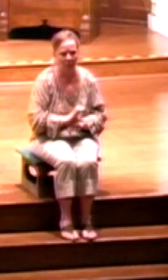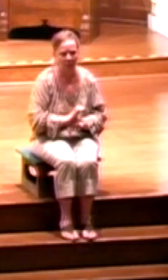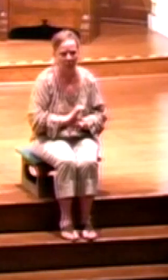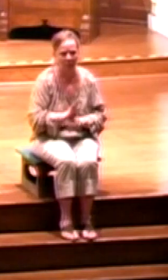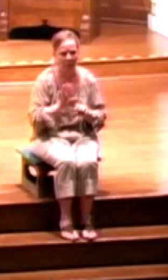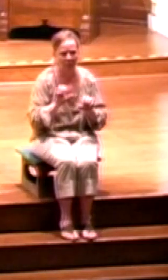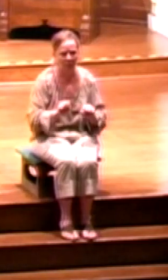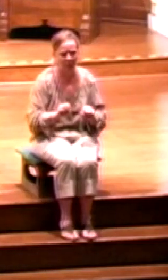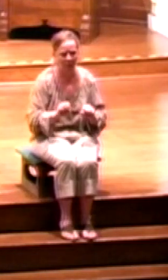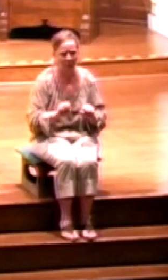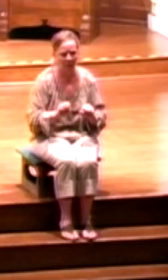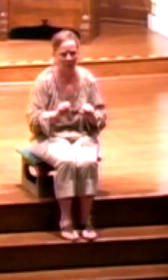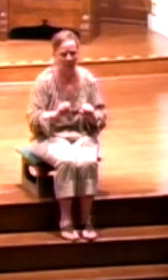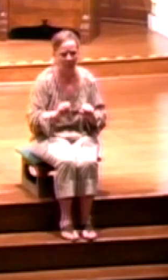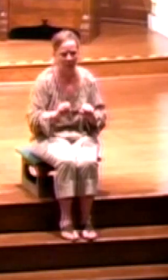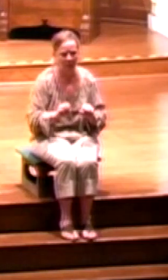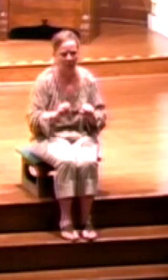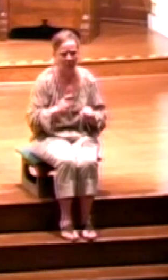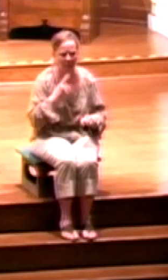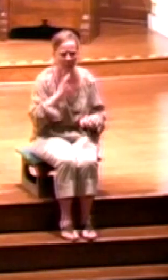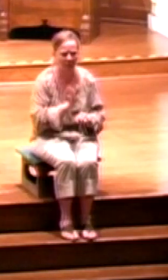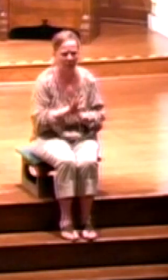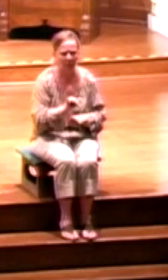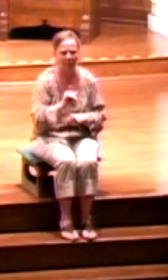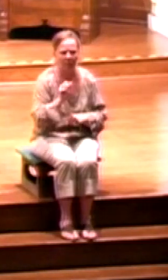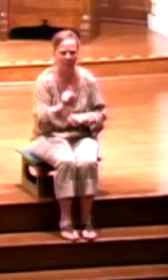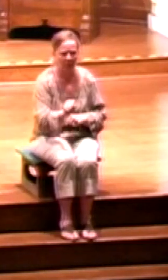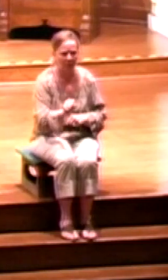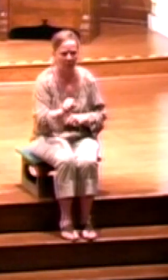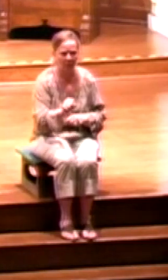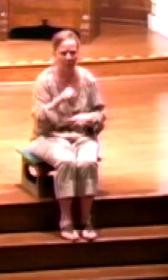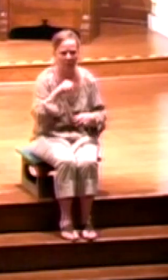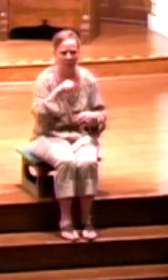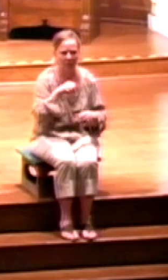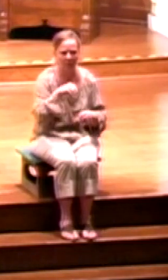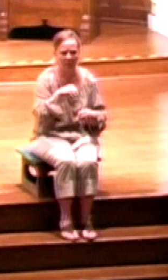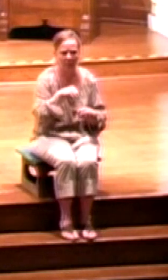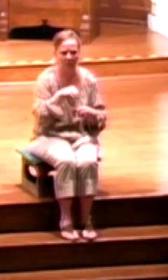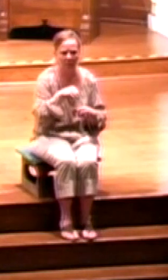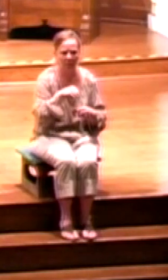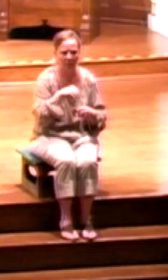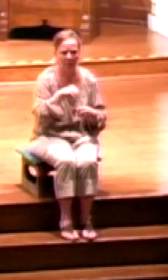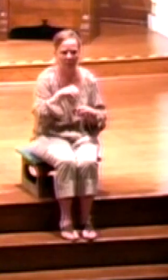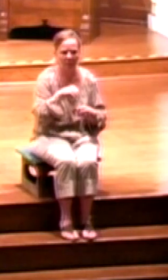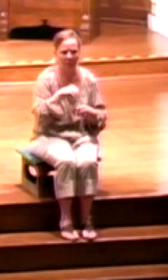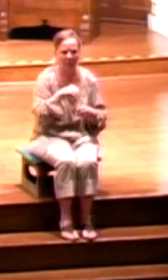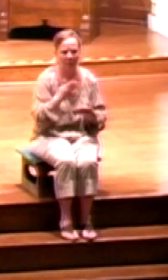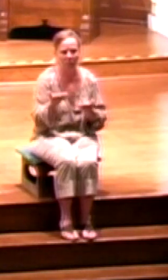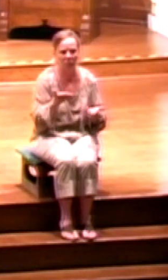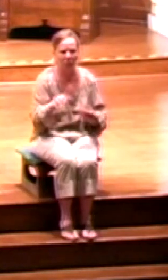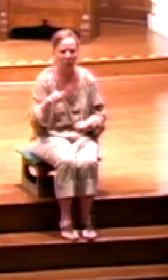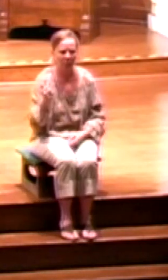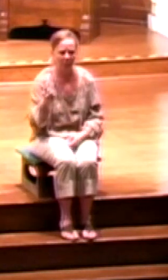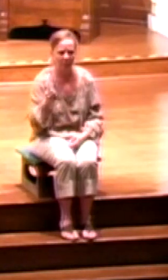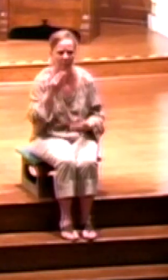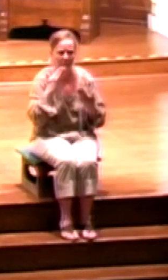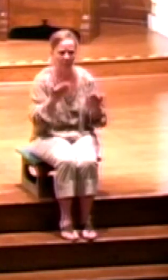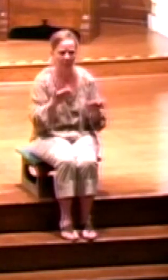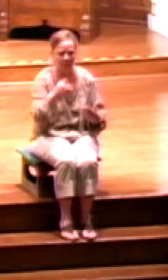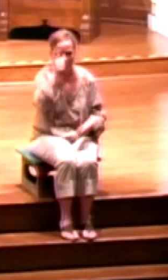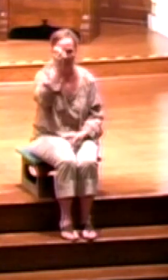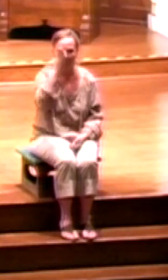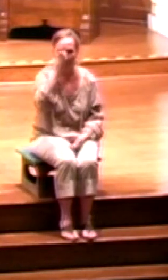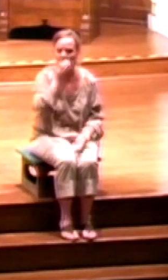maybe help undo some of the harm that the culture has rendered to the word love. Thanks be to God.